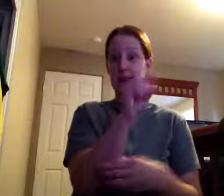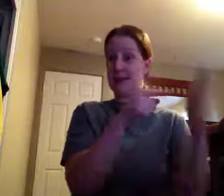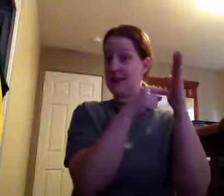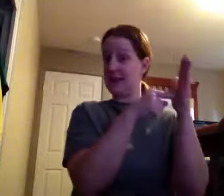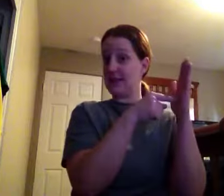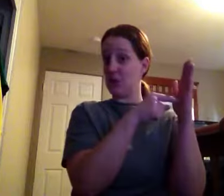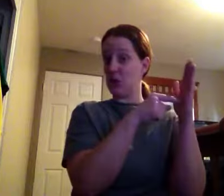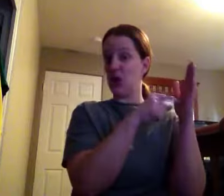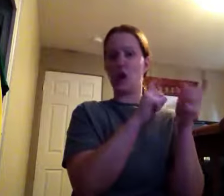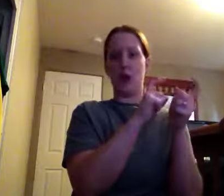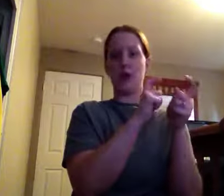75 grams of carbon,